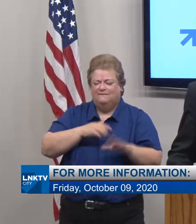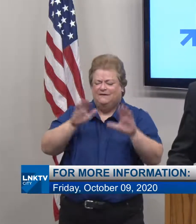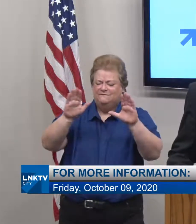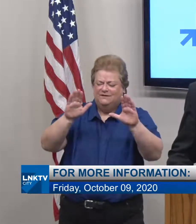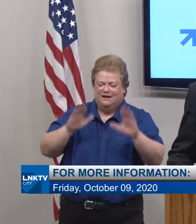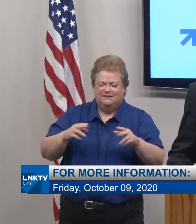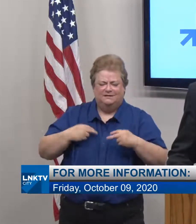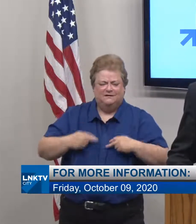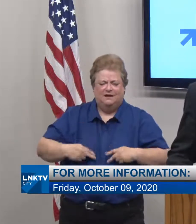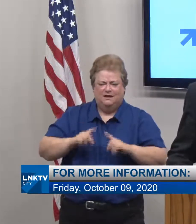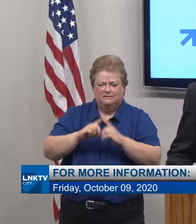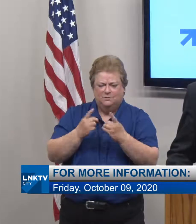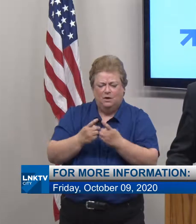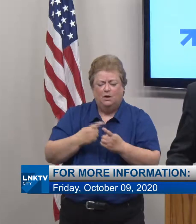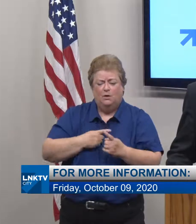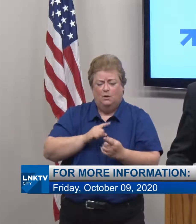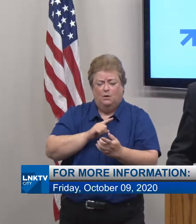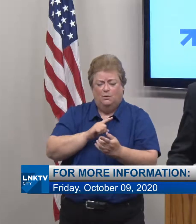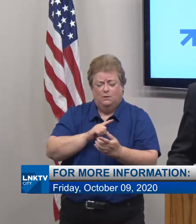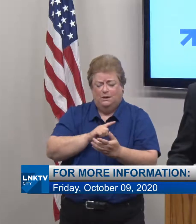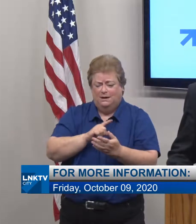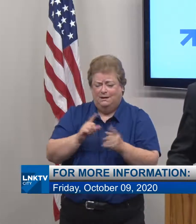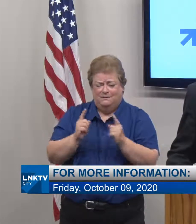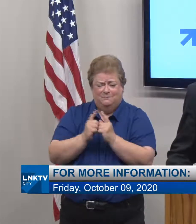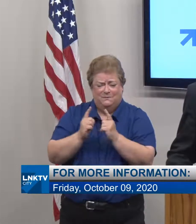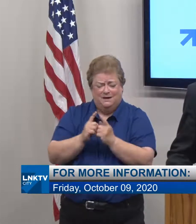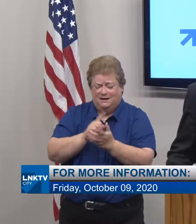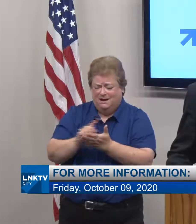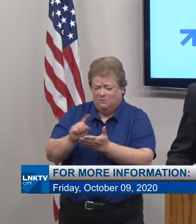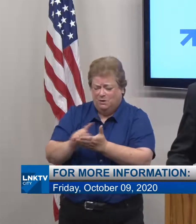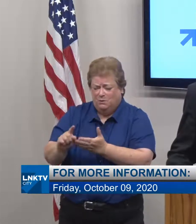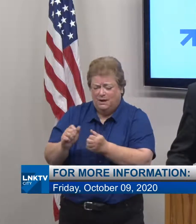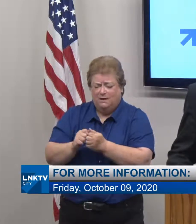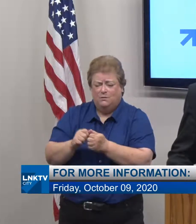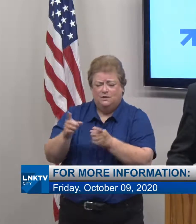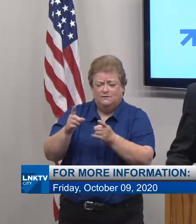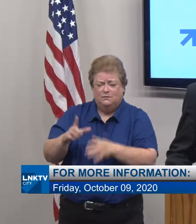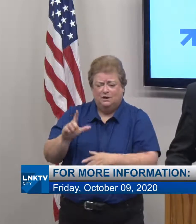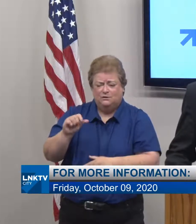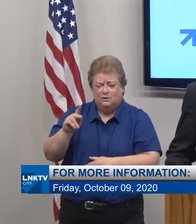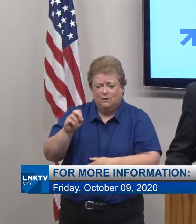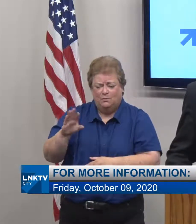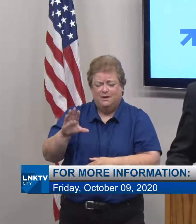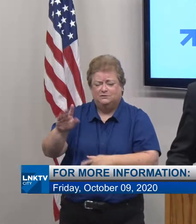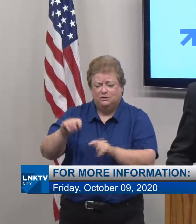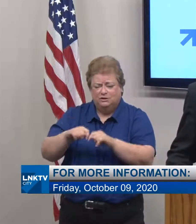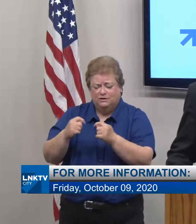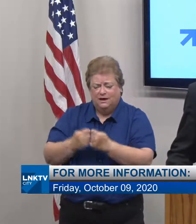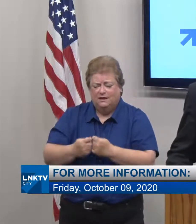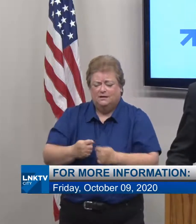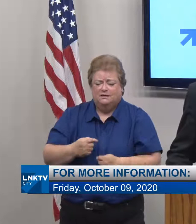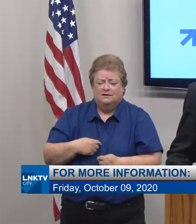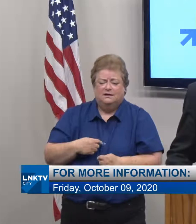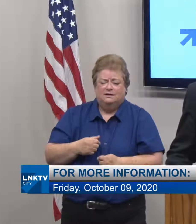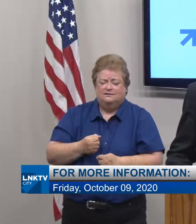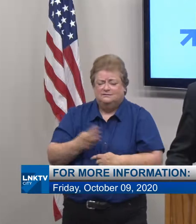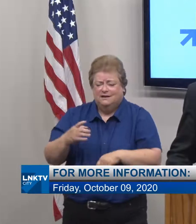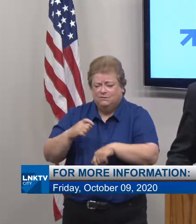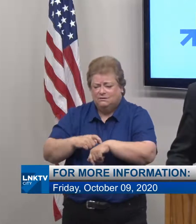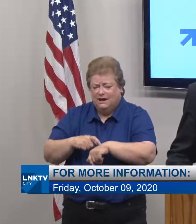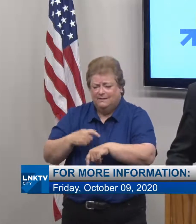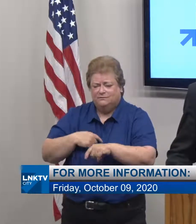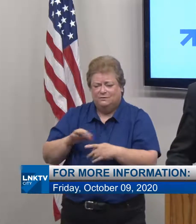We meet weekly with Director Lopez and her team. We have special meetings several times a month centered on